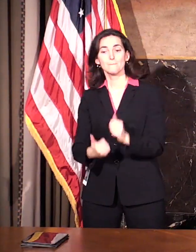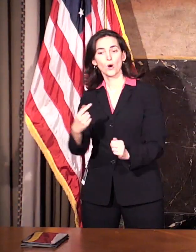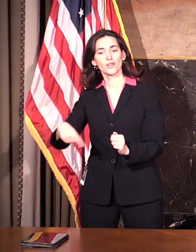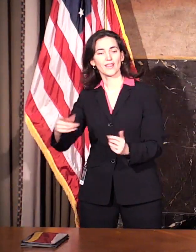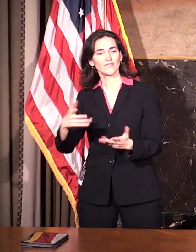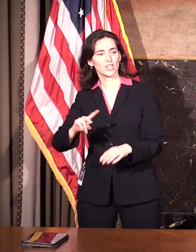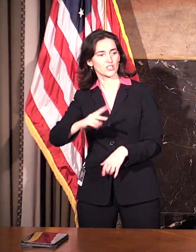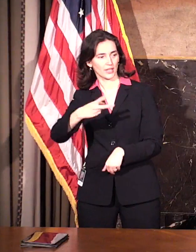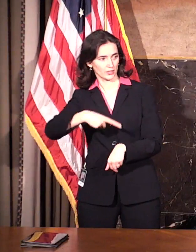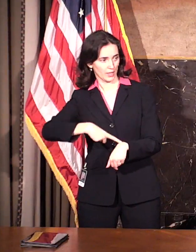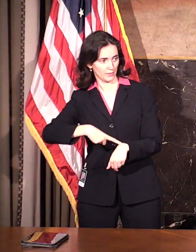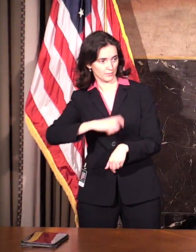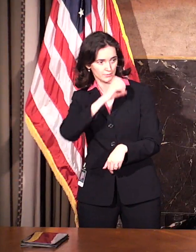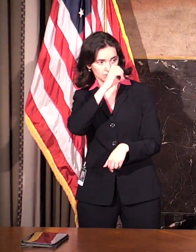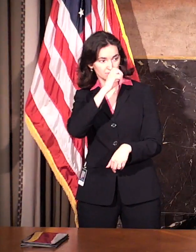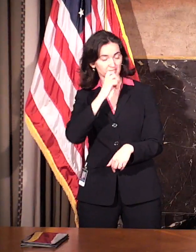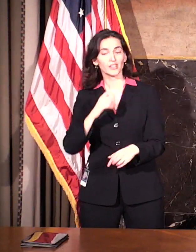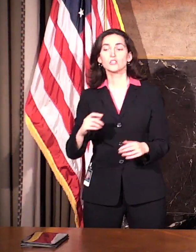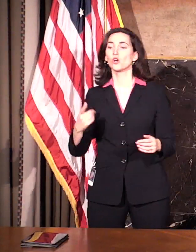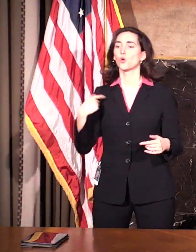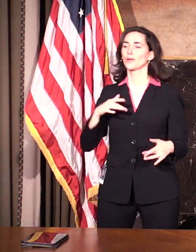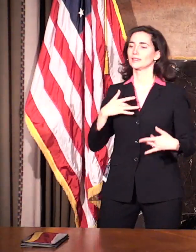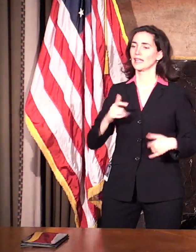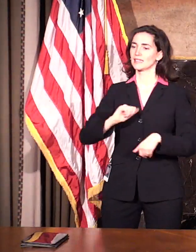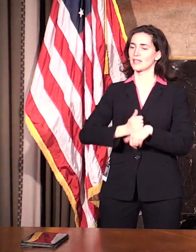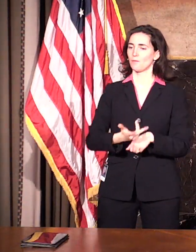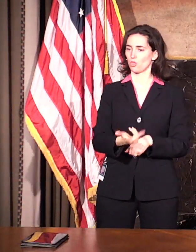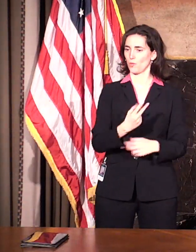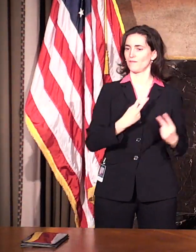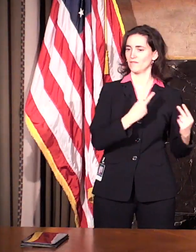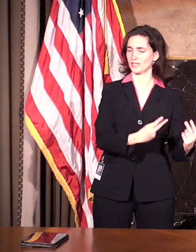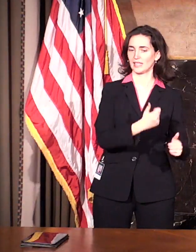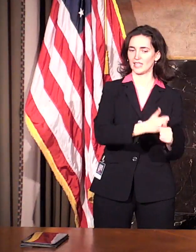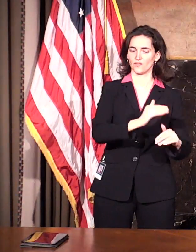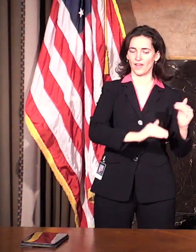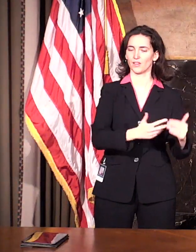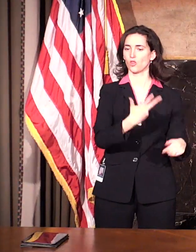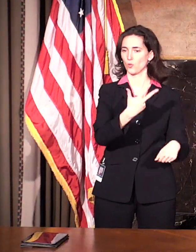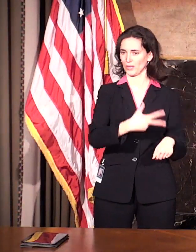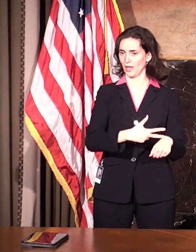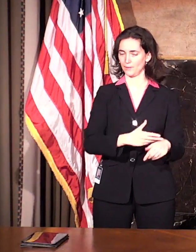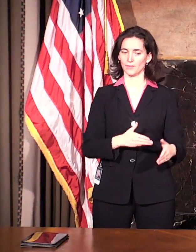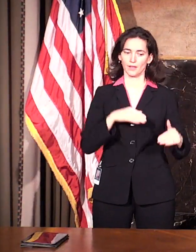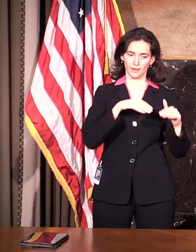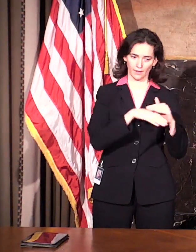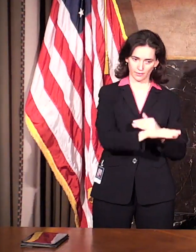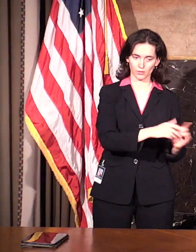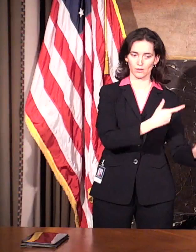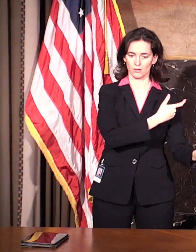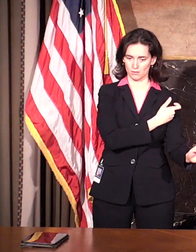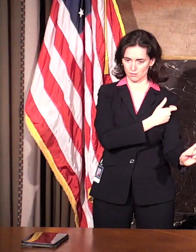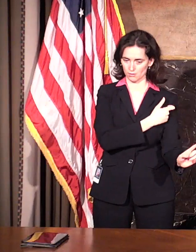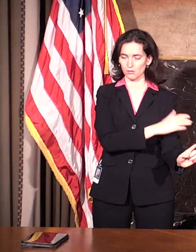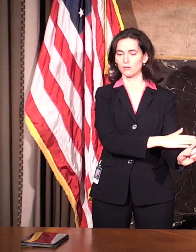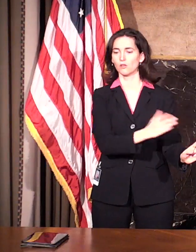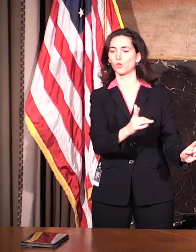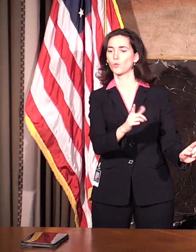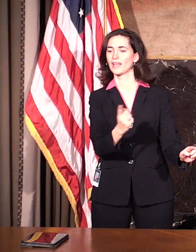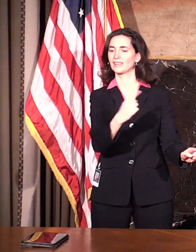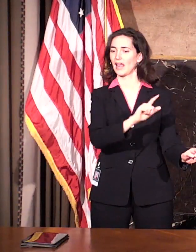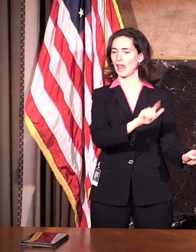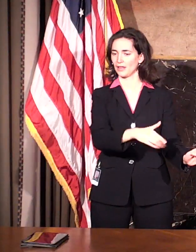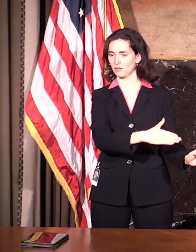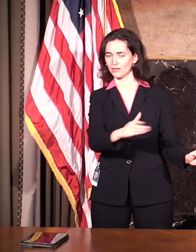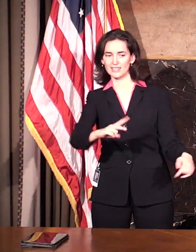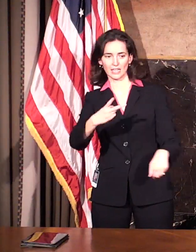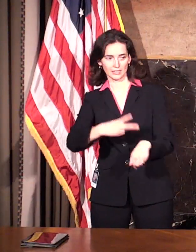well. There are 3 visits typically for each facility. Each facility receives 3 visits, each one 28 days apart. To date,